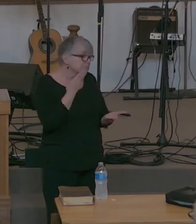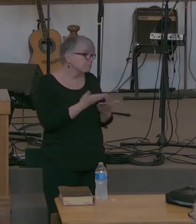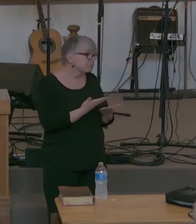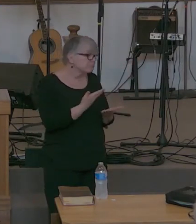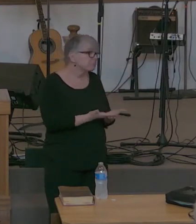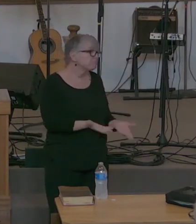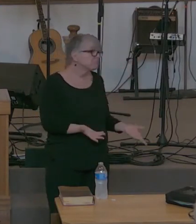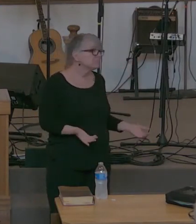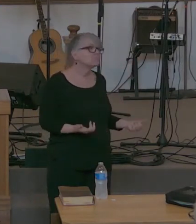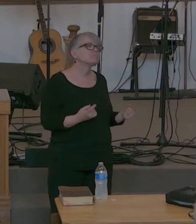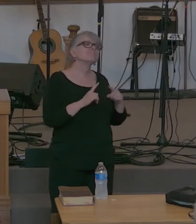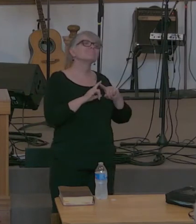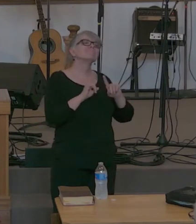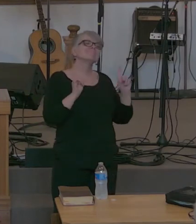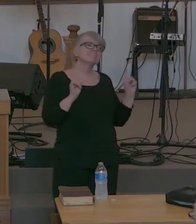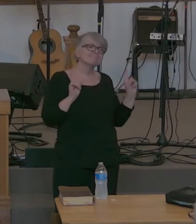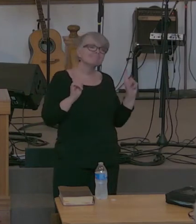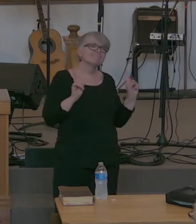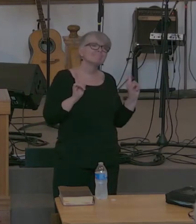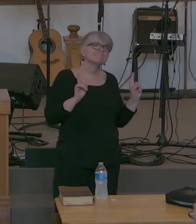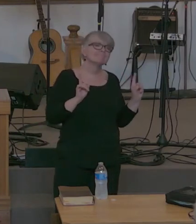But